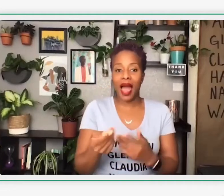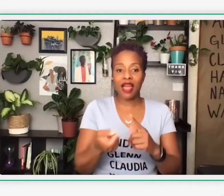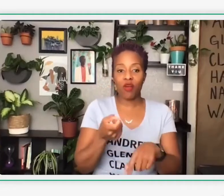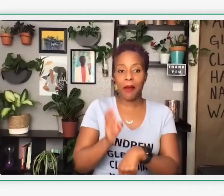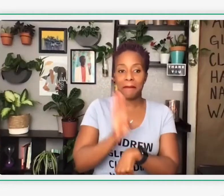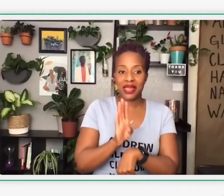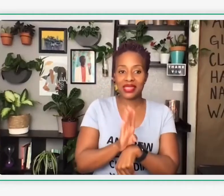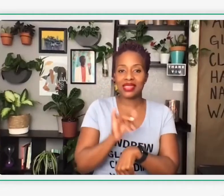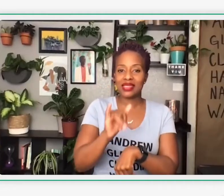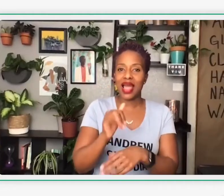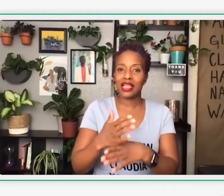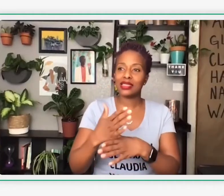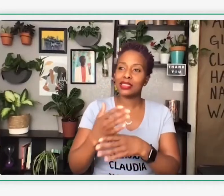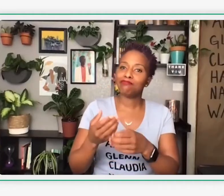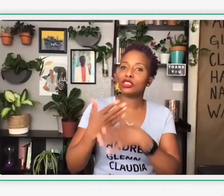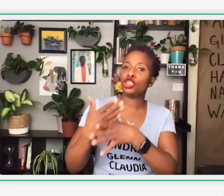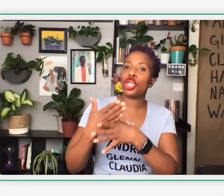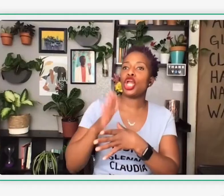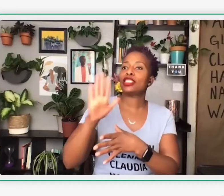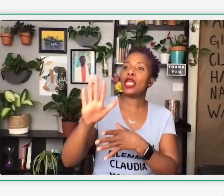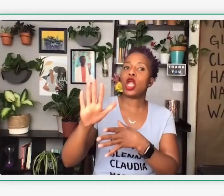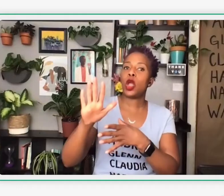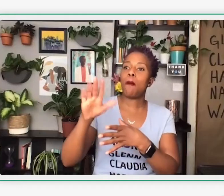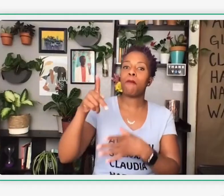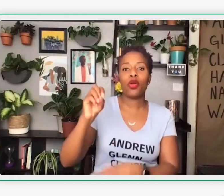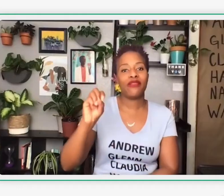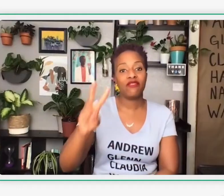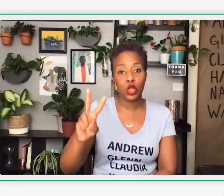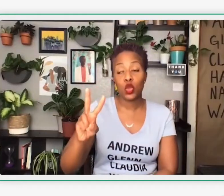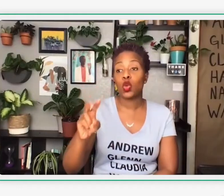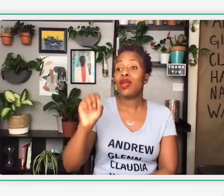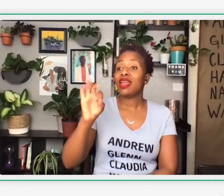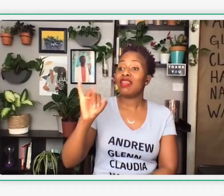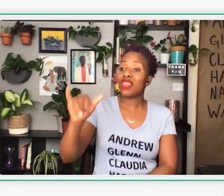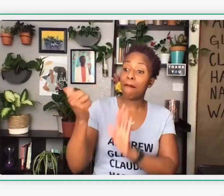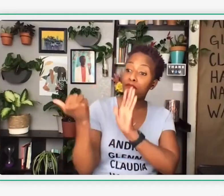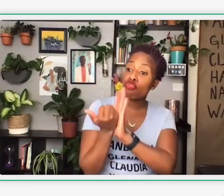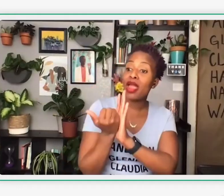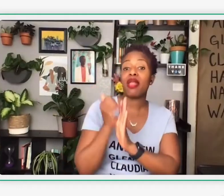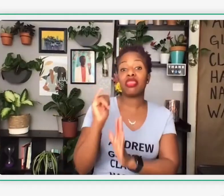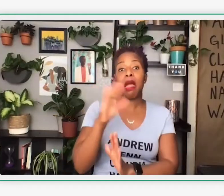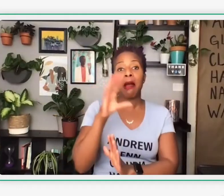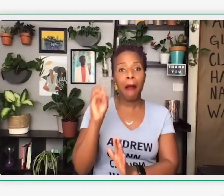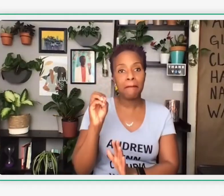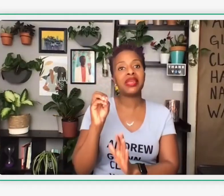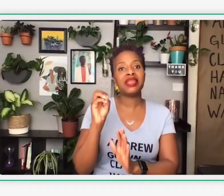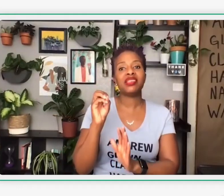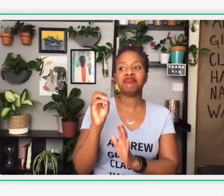are more likely to buy from a business that shares a common social